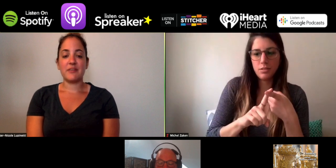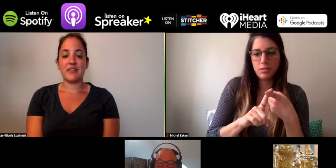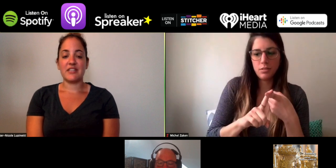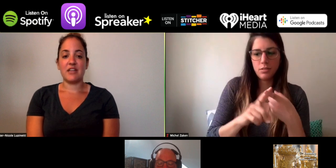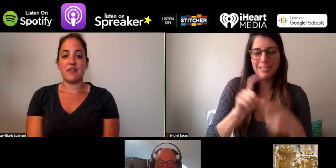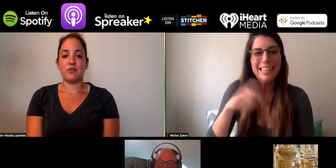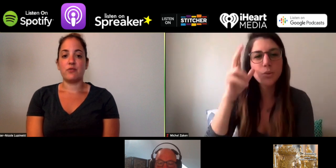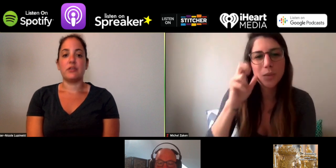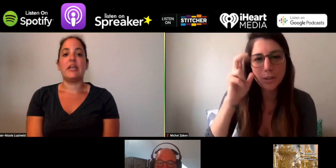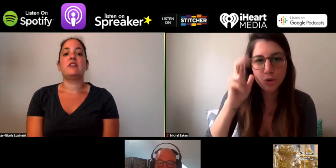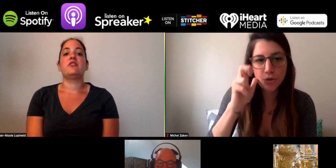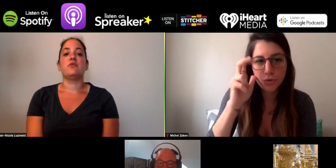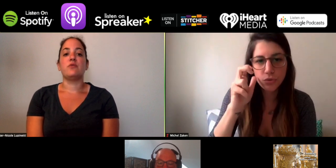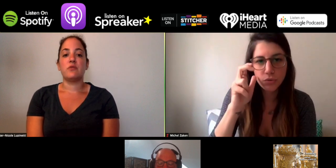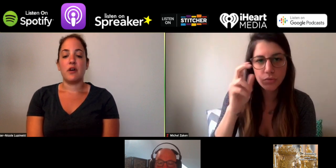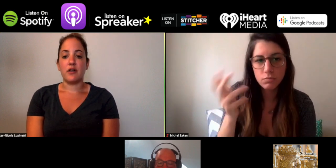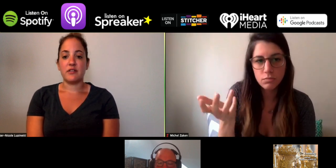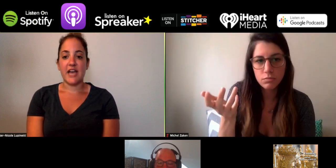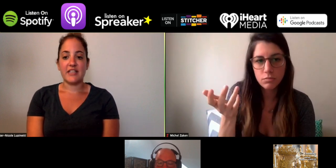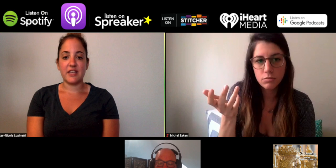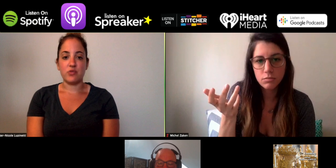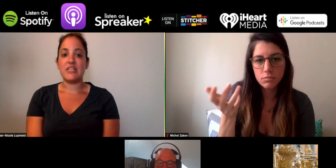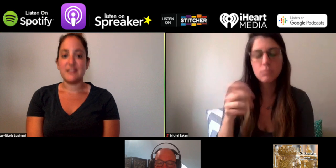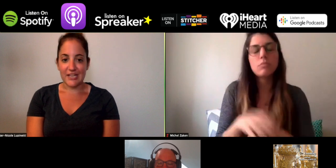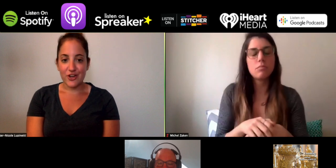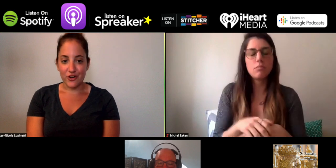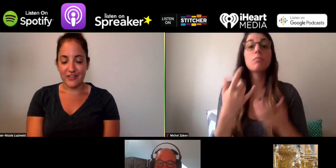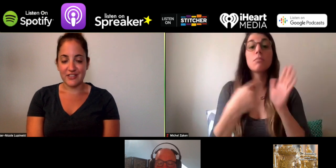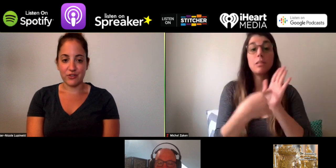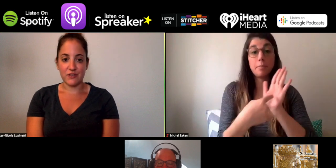Even something that's not even related to a task that you need to